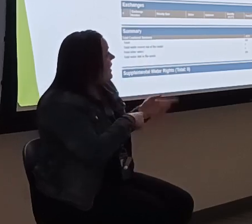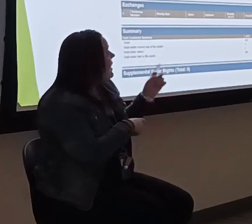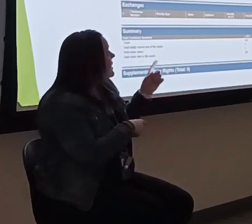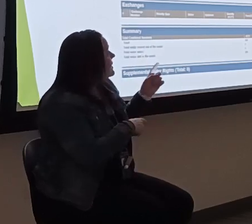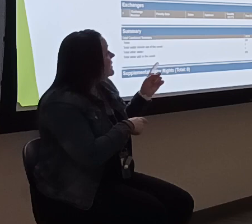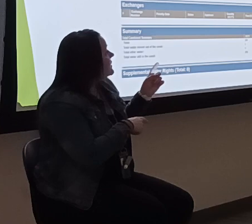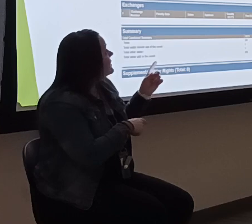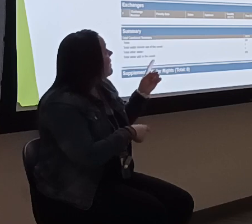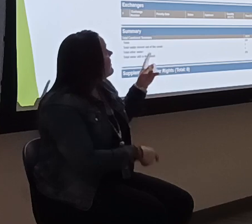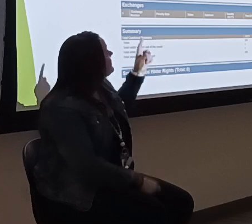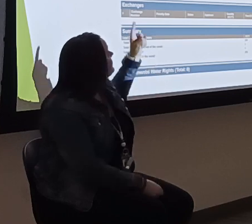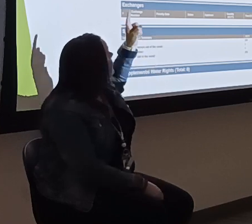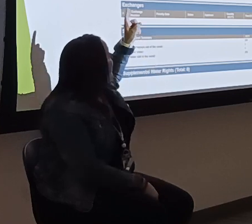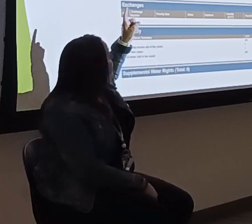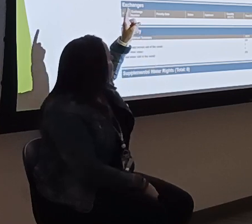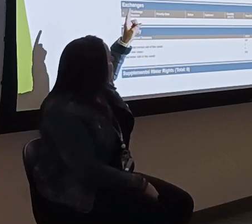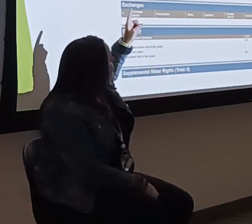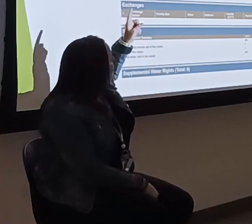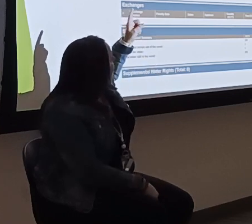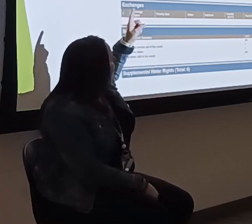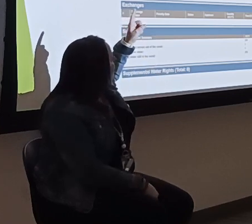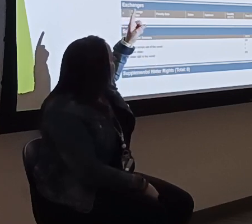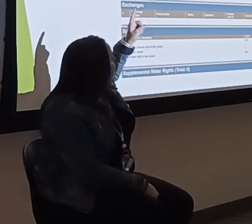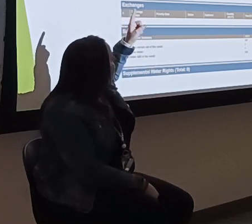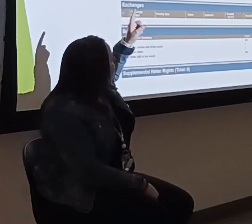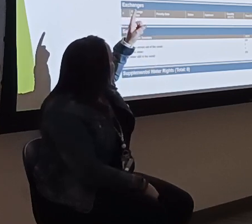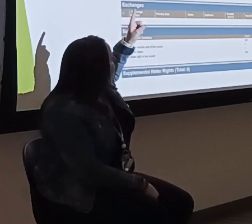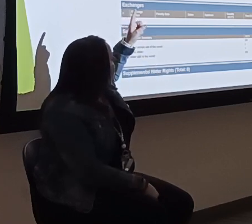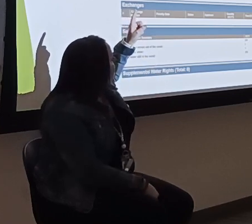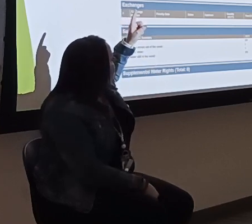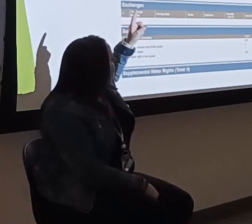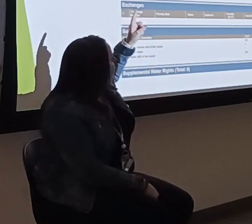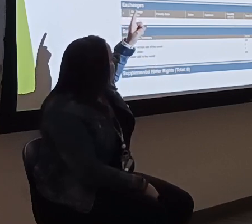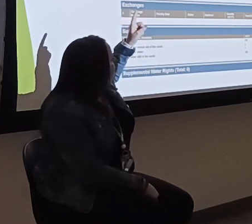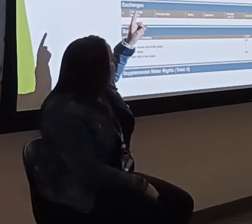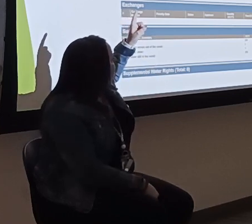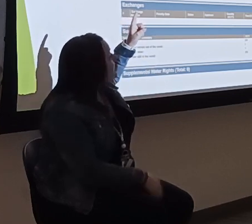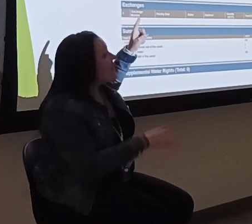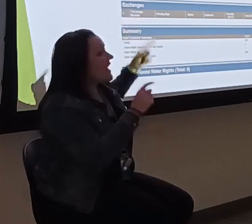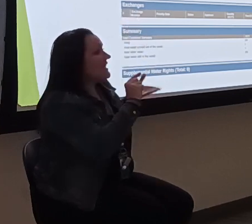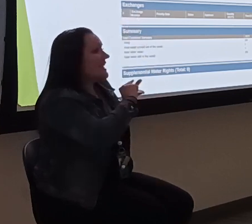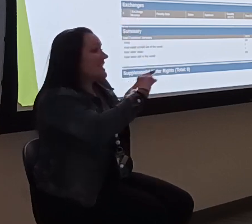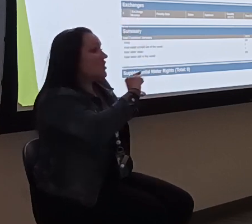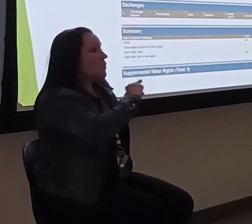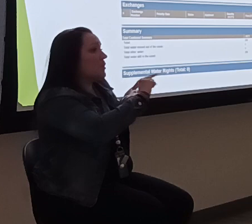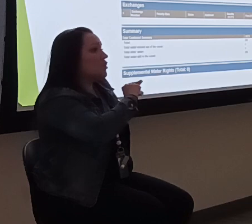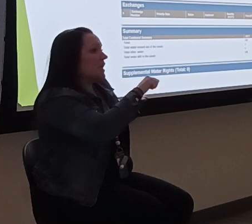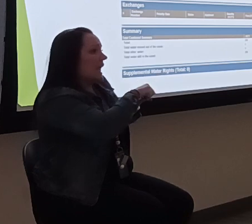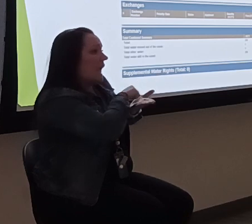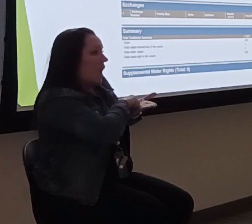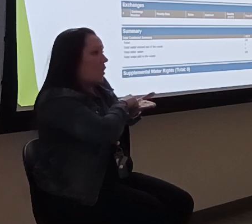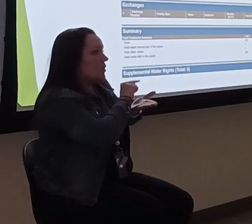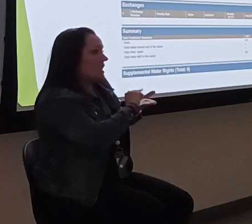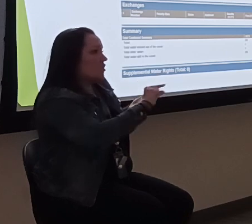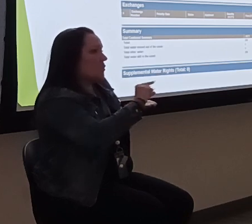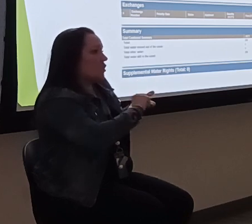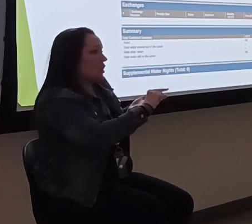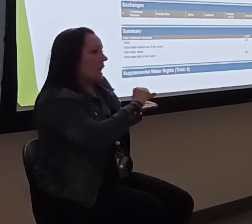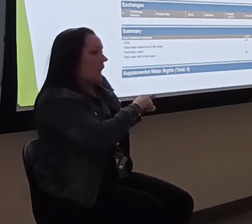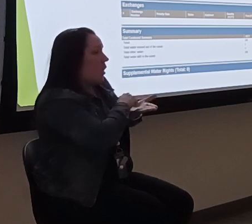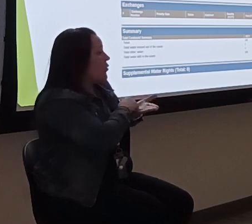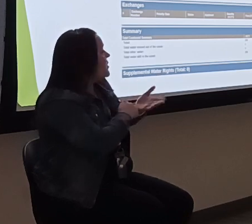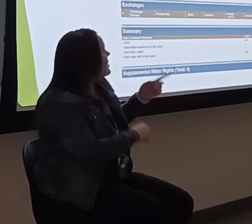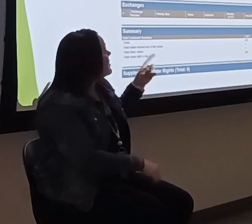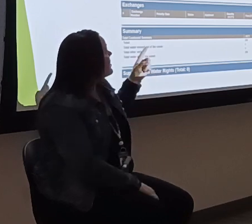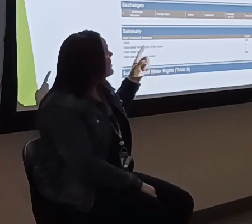Mount Fort. It describes the Ogden River. This is the distribution account. If you wanted to go and look at the distribution account, you